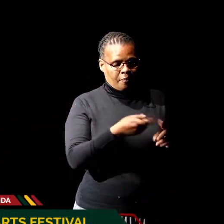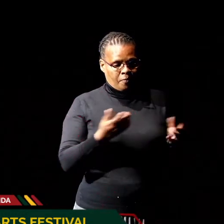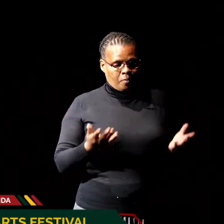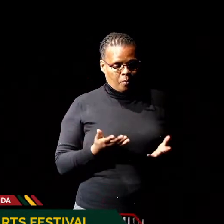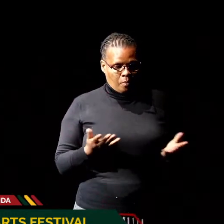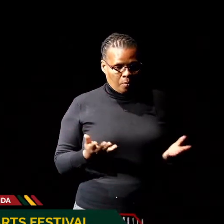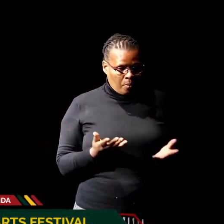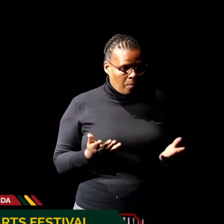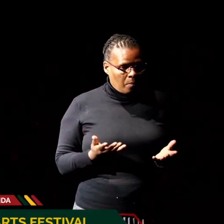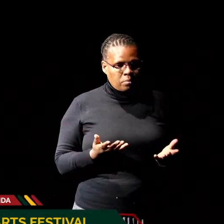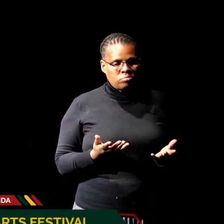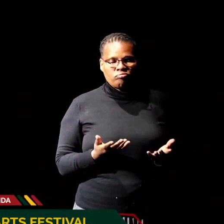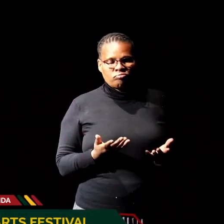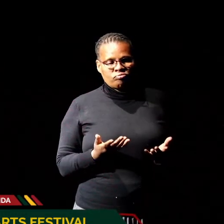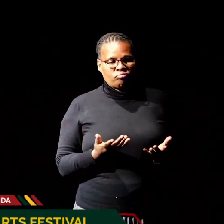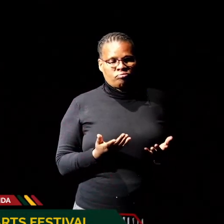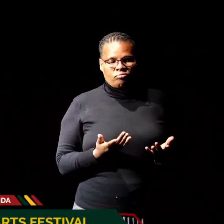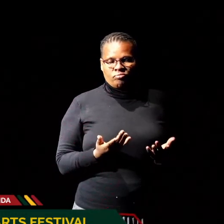clergy,